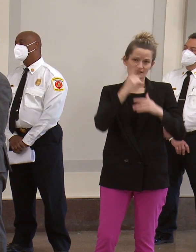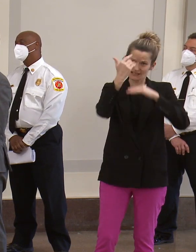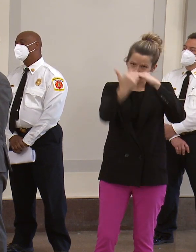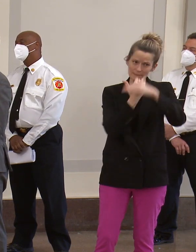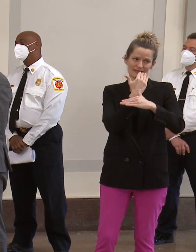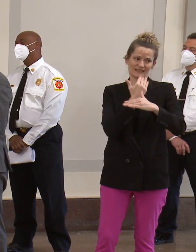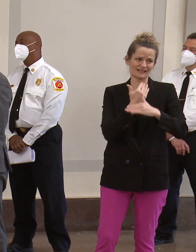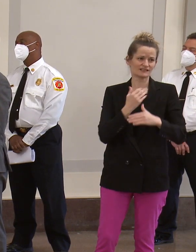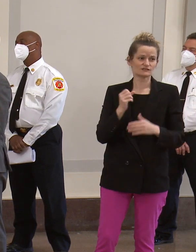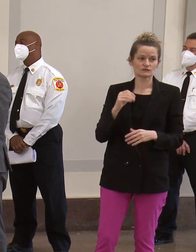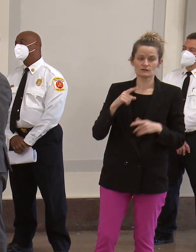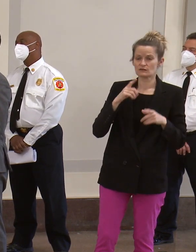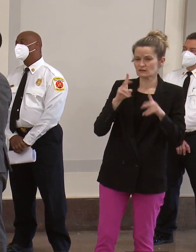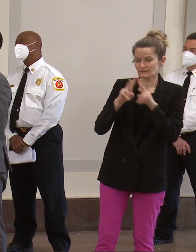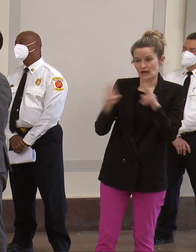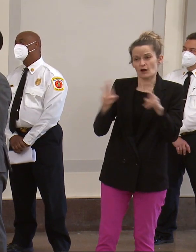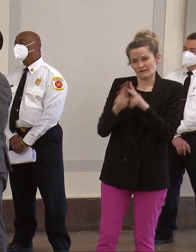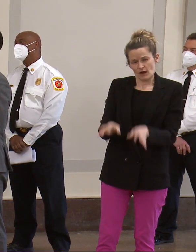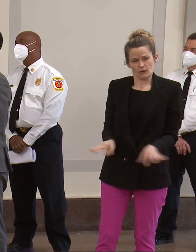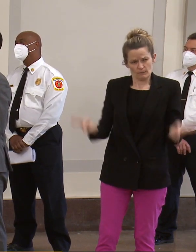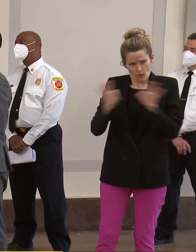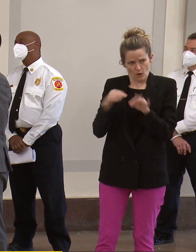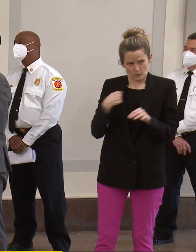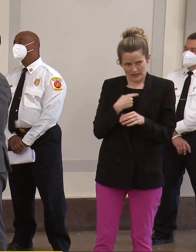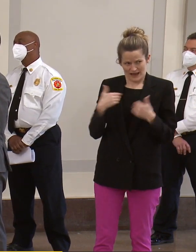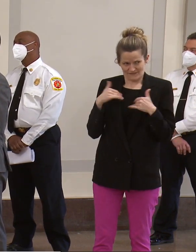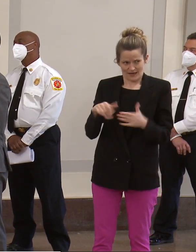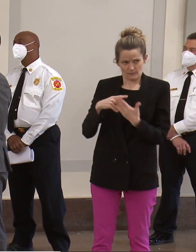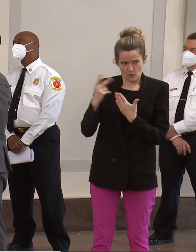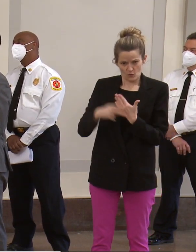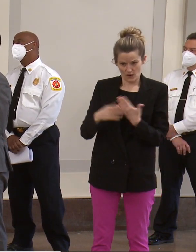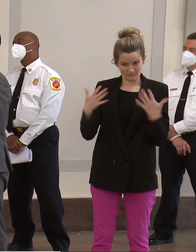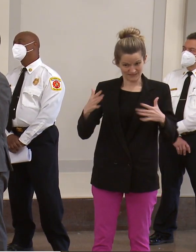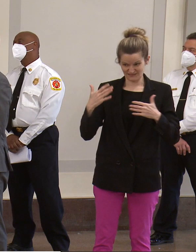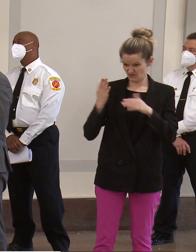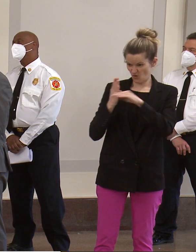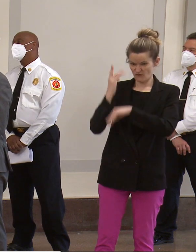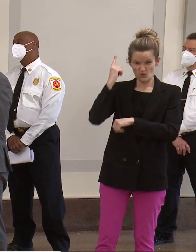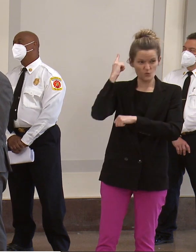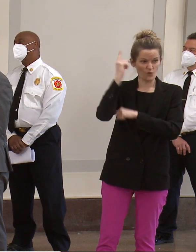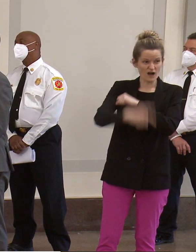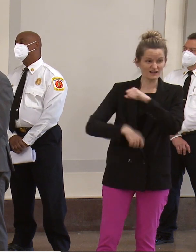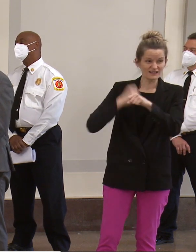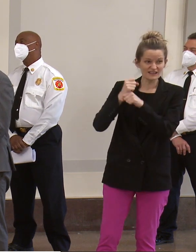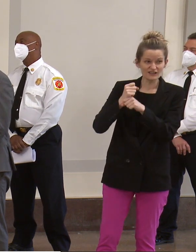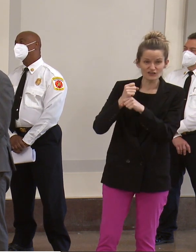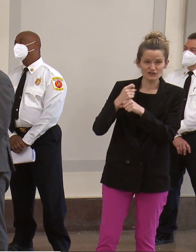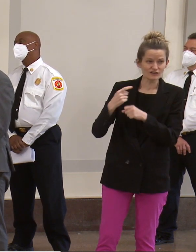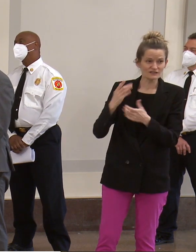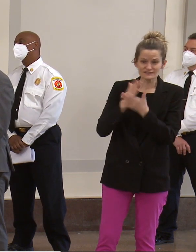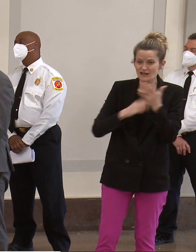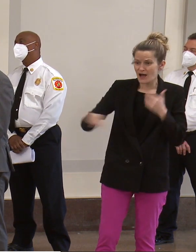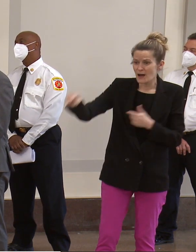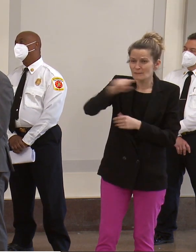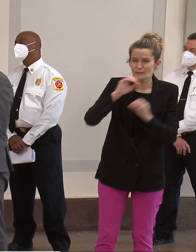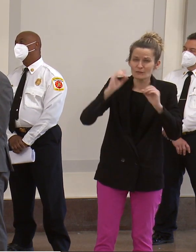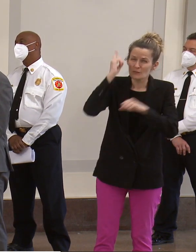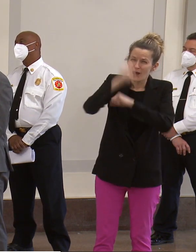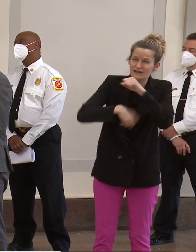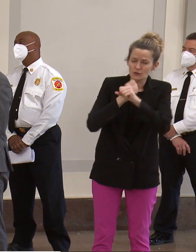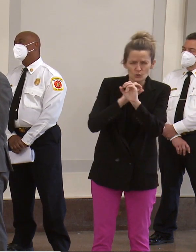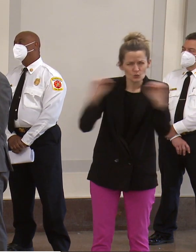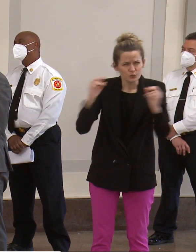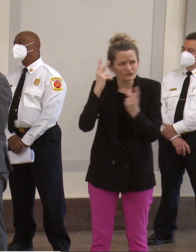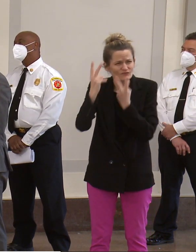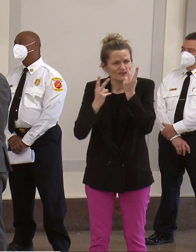because COVID has been going on now for over a year, and these people haven't had visitors because they're not vaccinated. So this is important, because